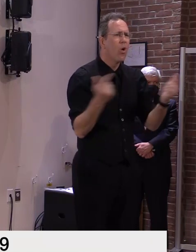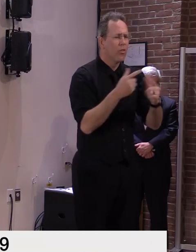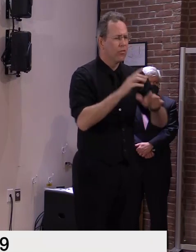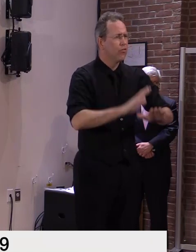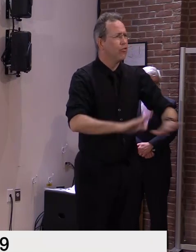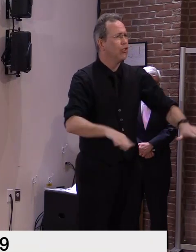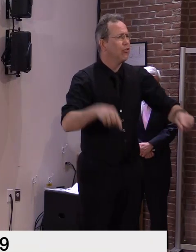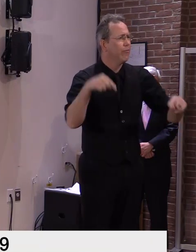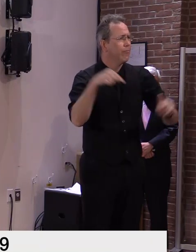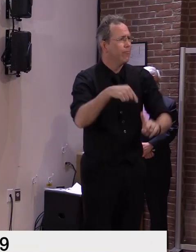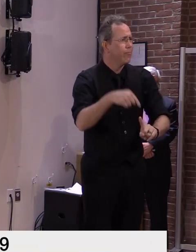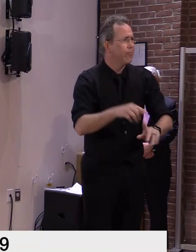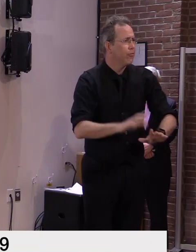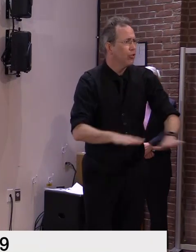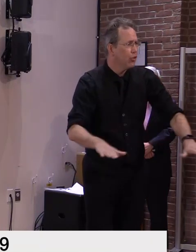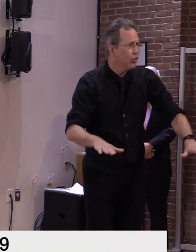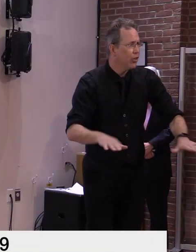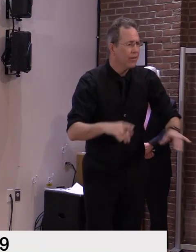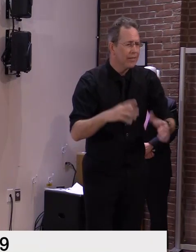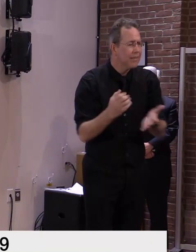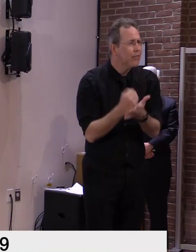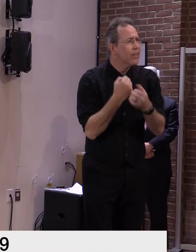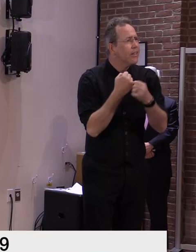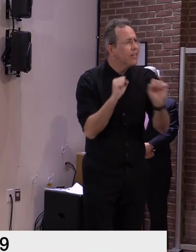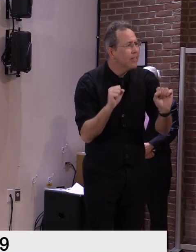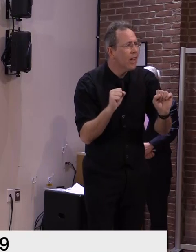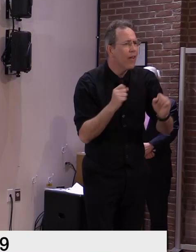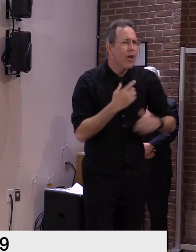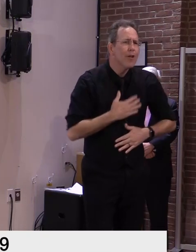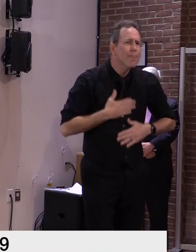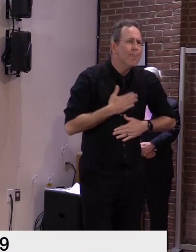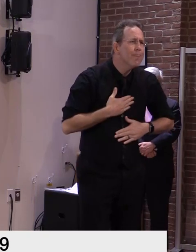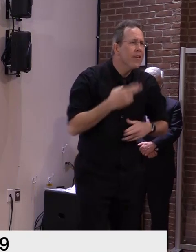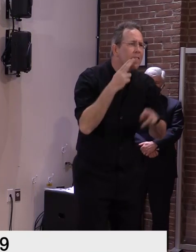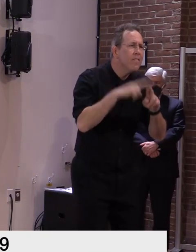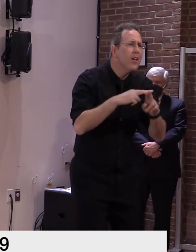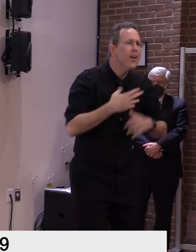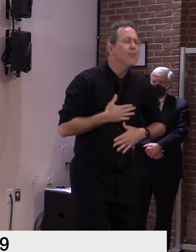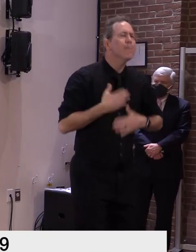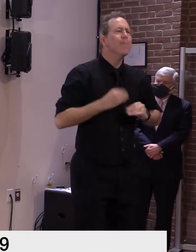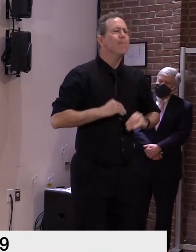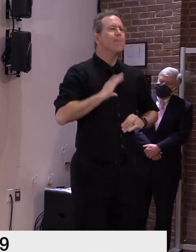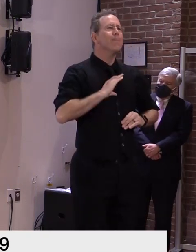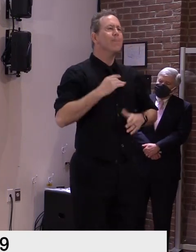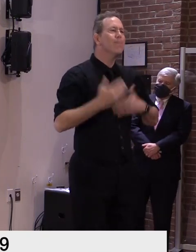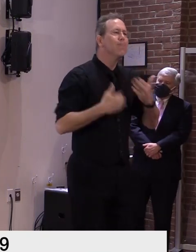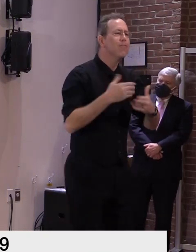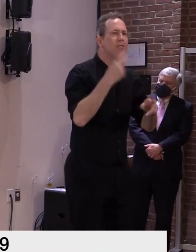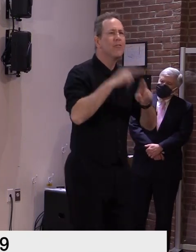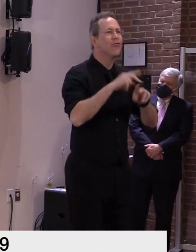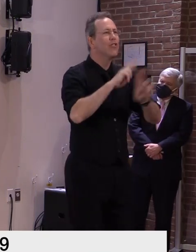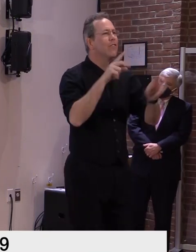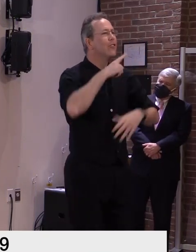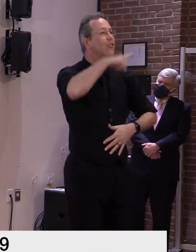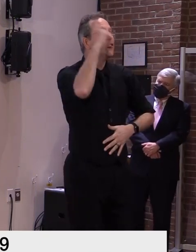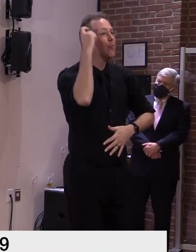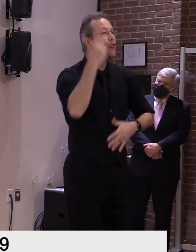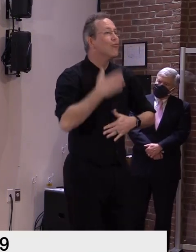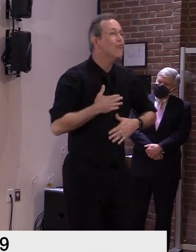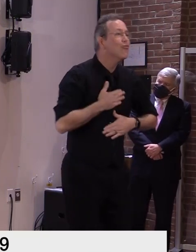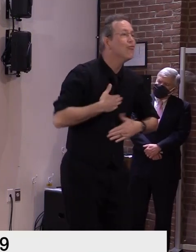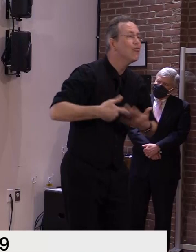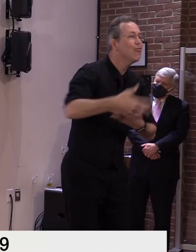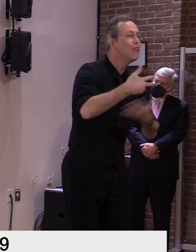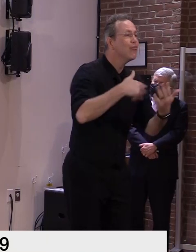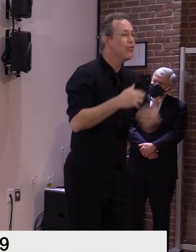enriching, impactful, and fun summer opportunities. My team, the Agency of